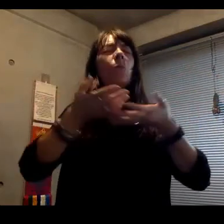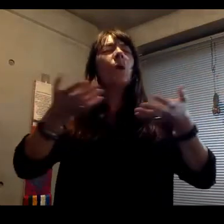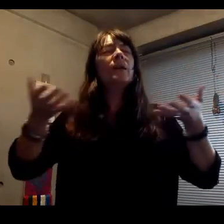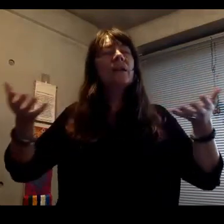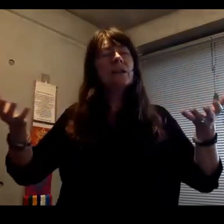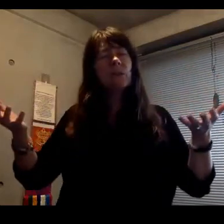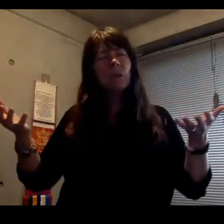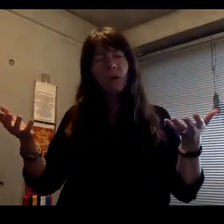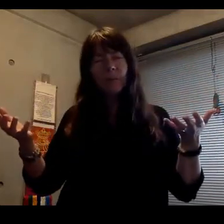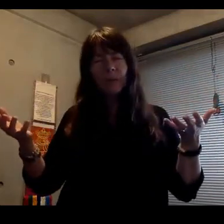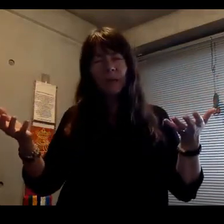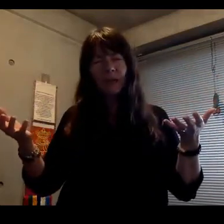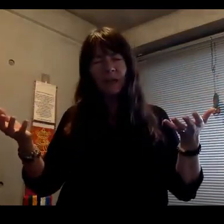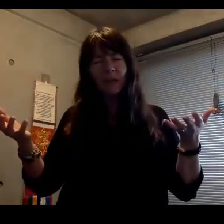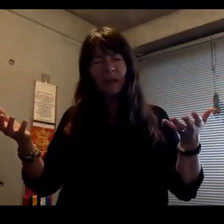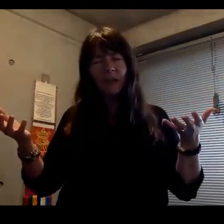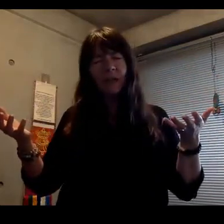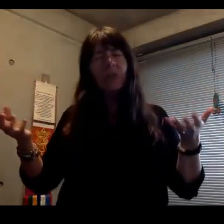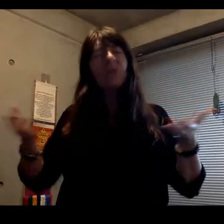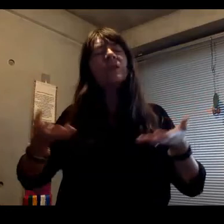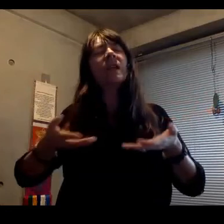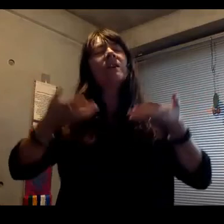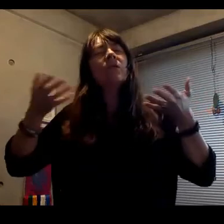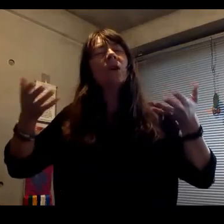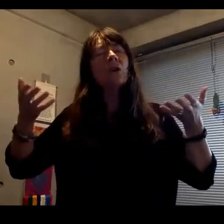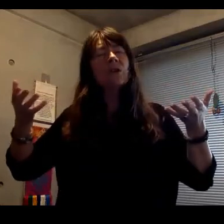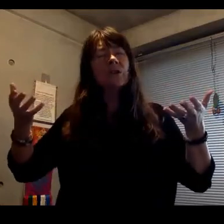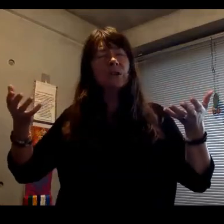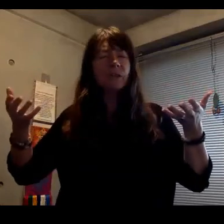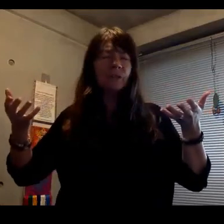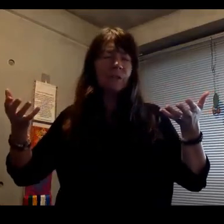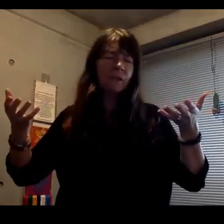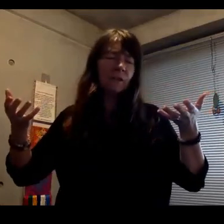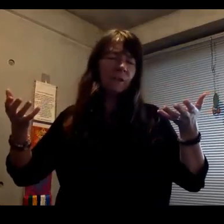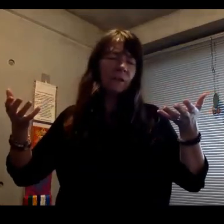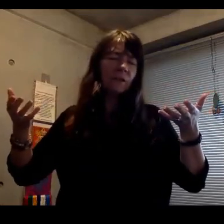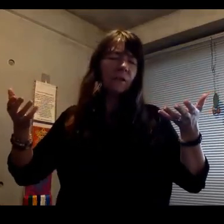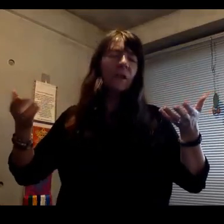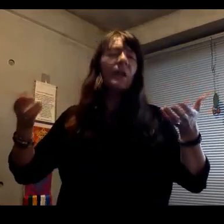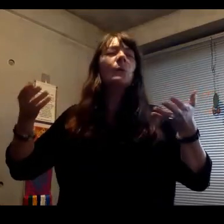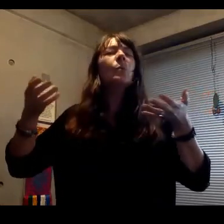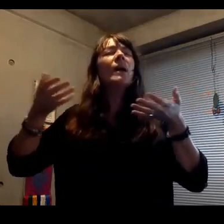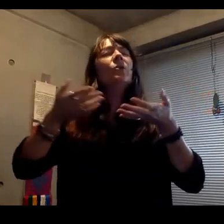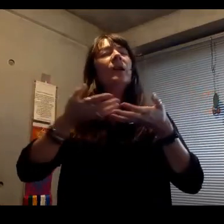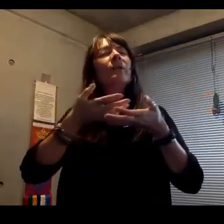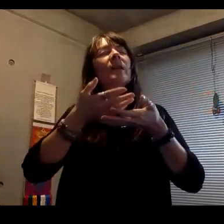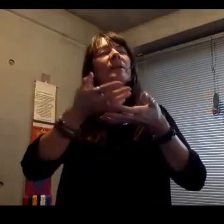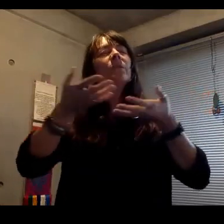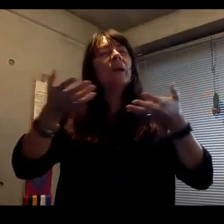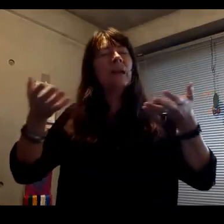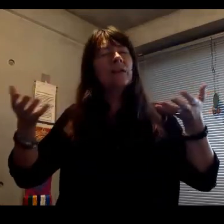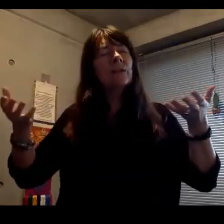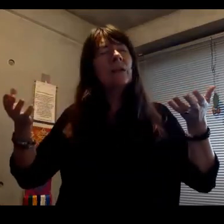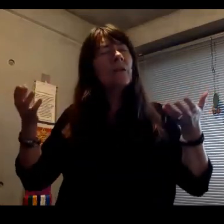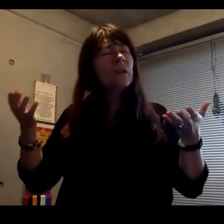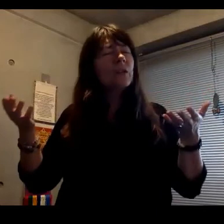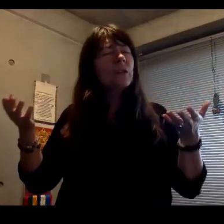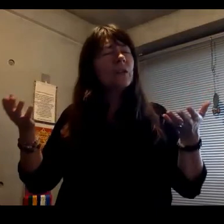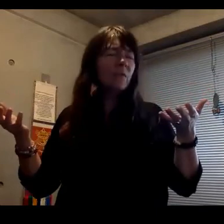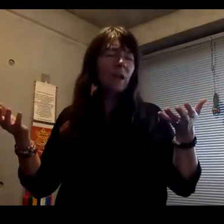intelligence and oneness with all being. It's a state of consciousness. When you're in this